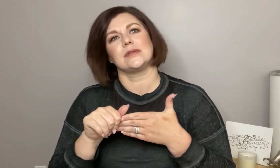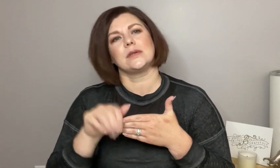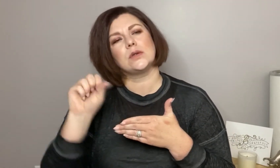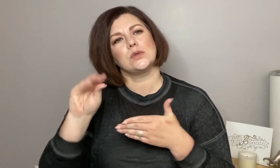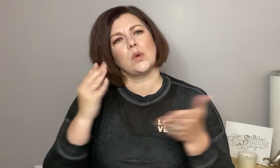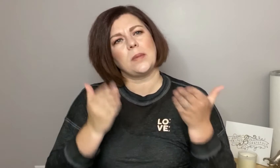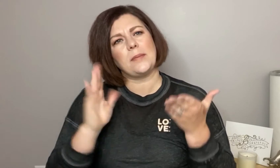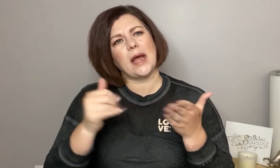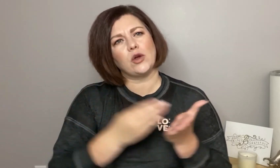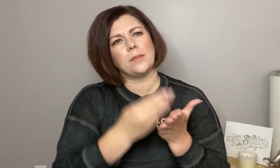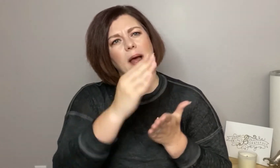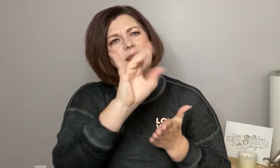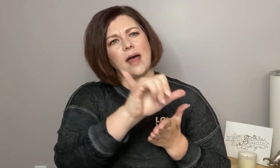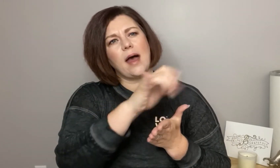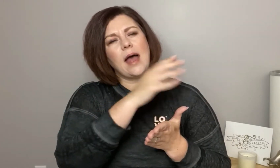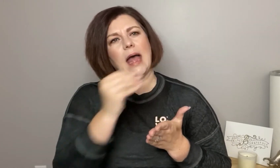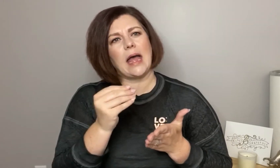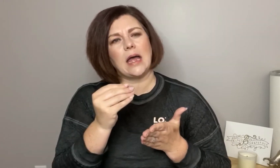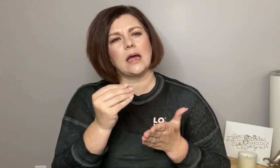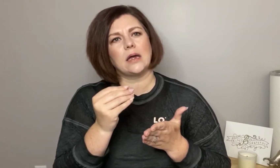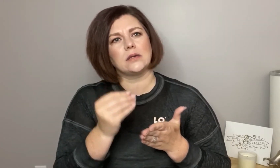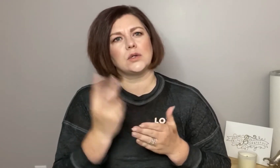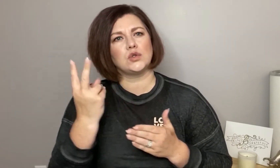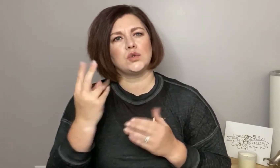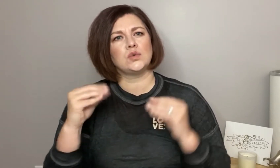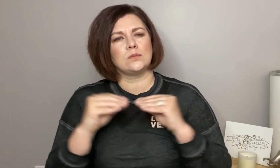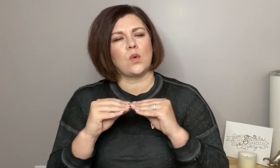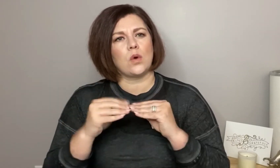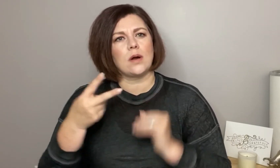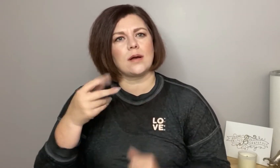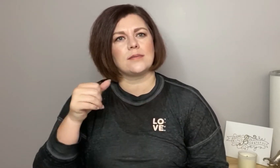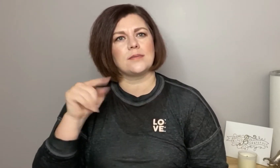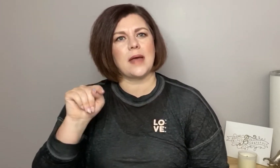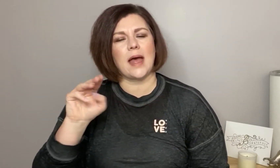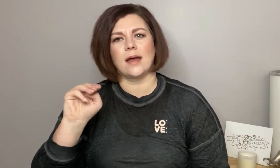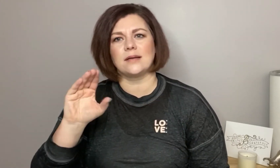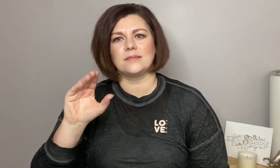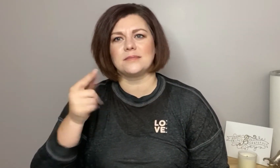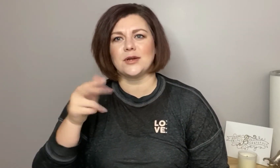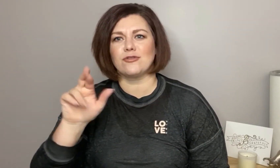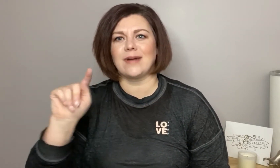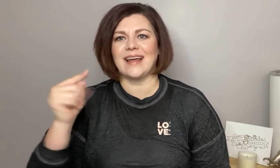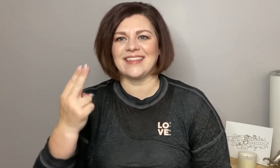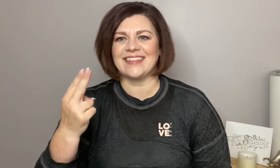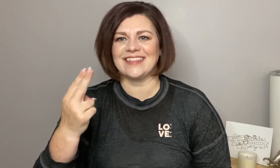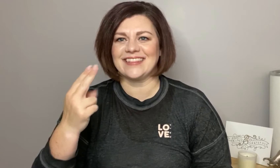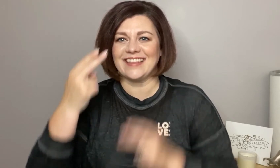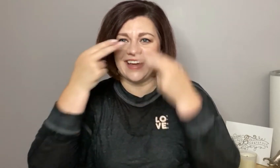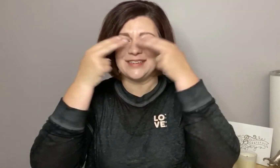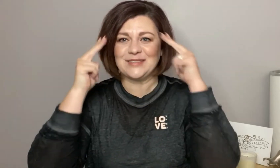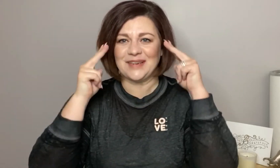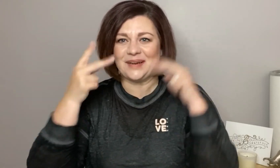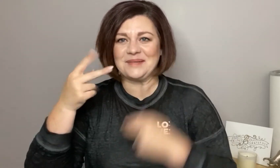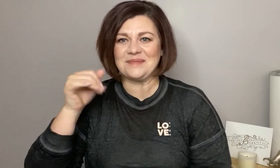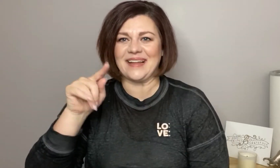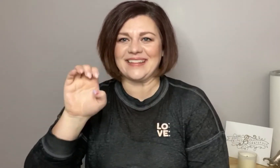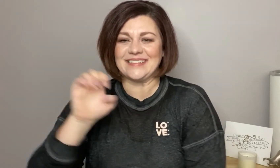$199. So maybe I could get that one and throw in 2 more Pat McGrath eyeshadow